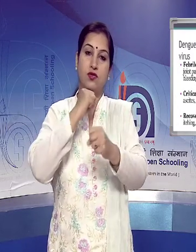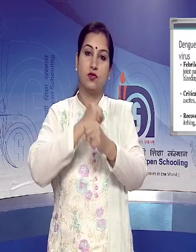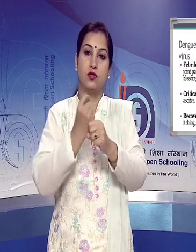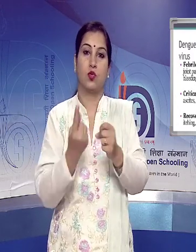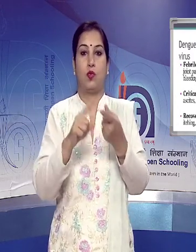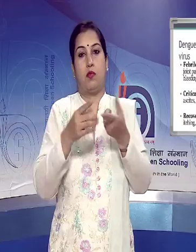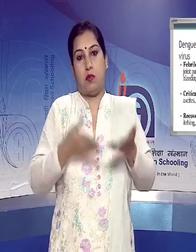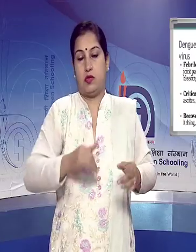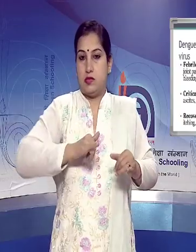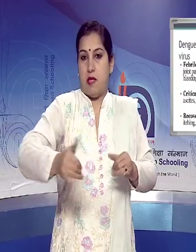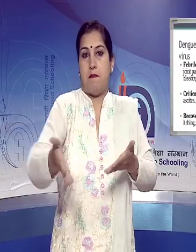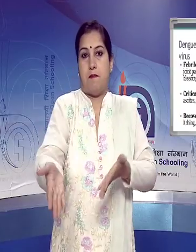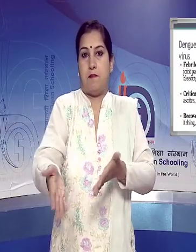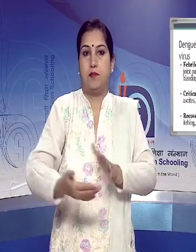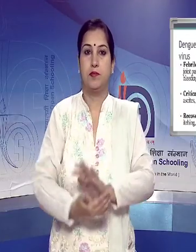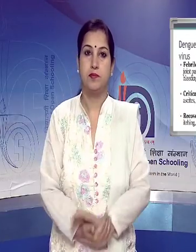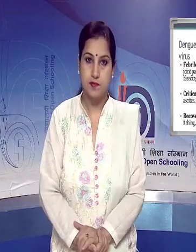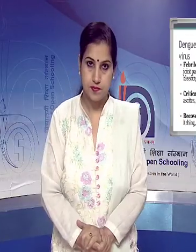as dengue fever.